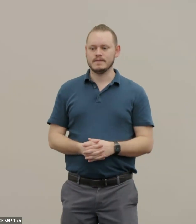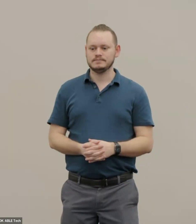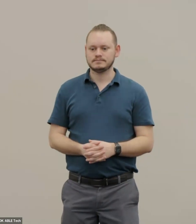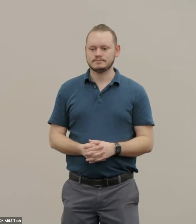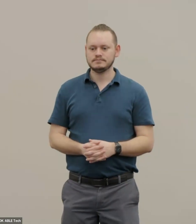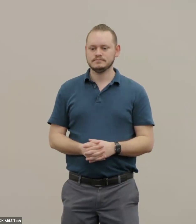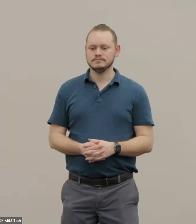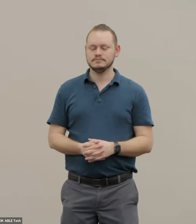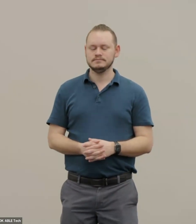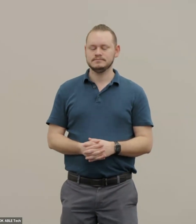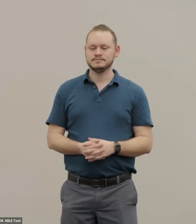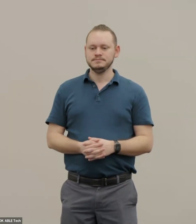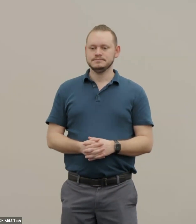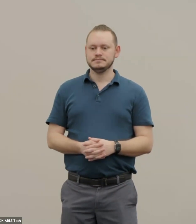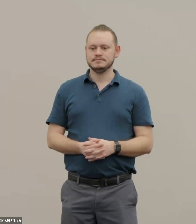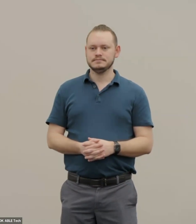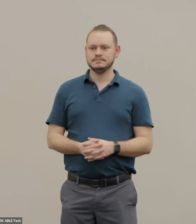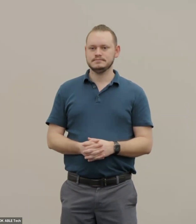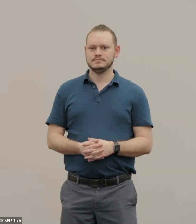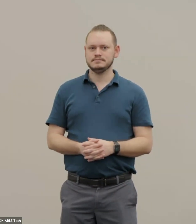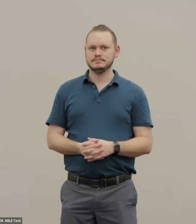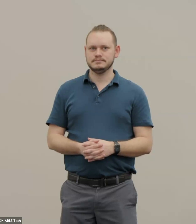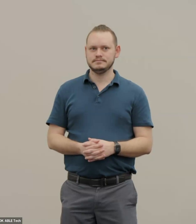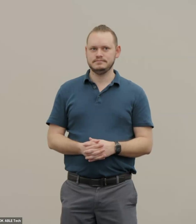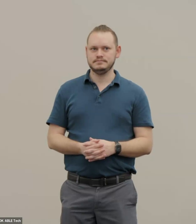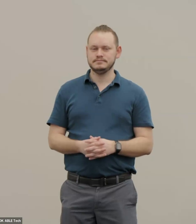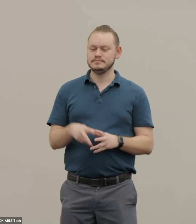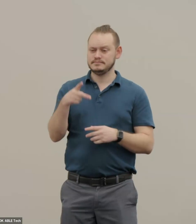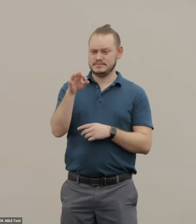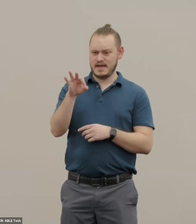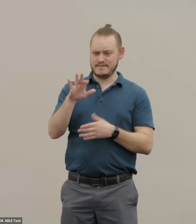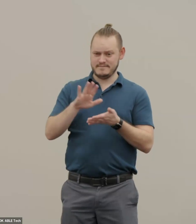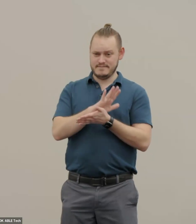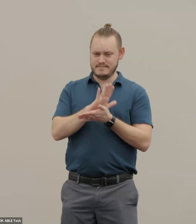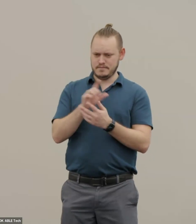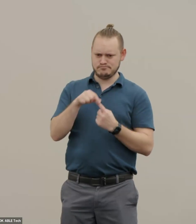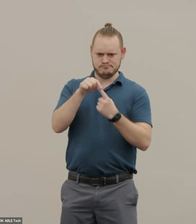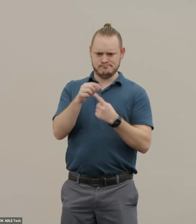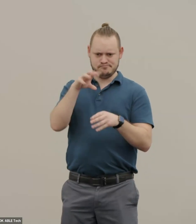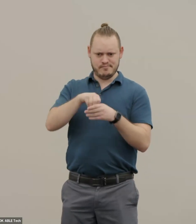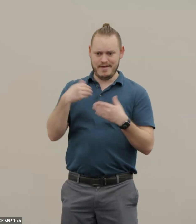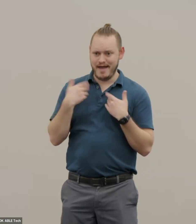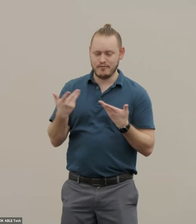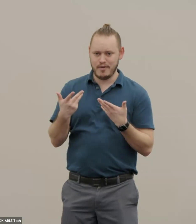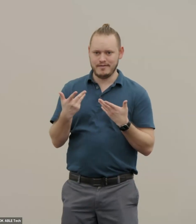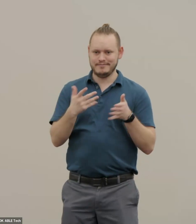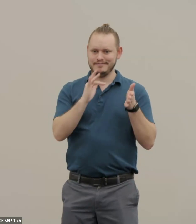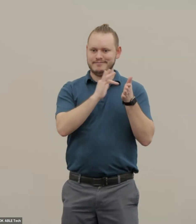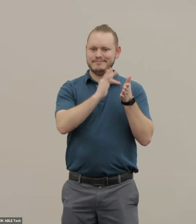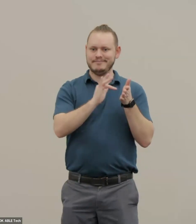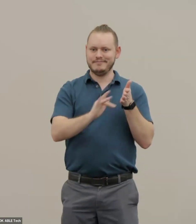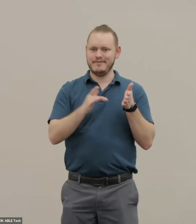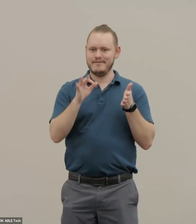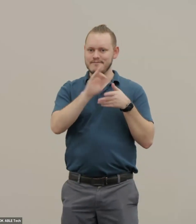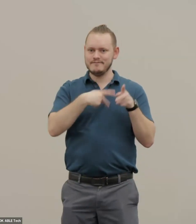So one of the unique components of a PDF document is that we can have fillable PDF forms, right?